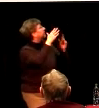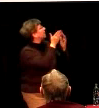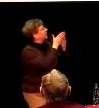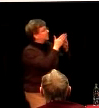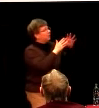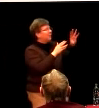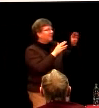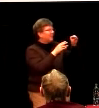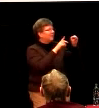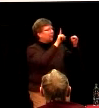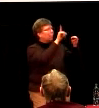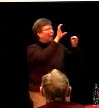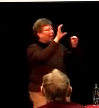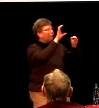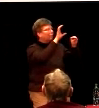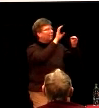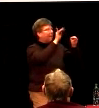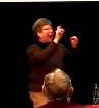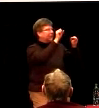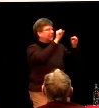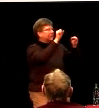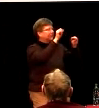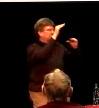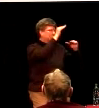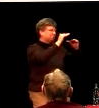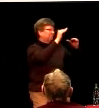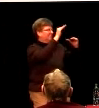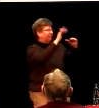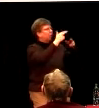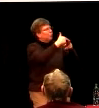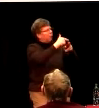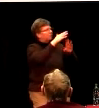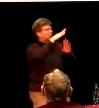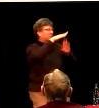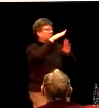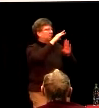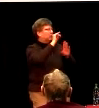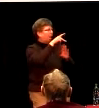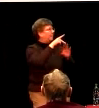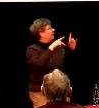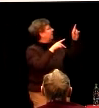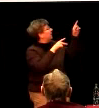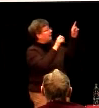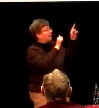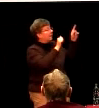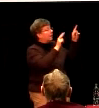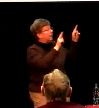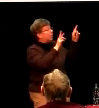50 and 100 miles up. And I'll come back and talk about that a little bit more. Up here is where we have the auroras.